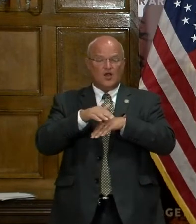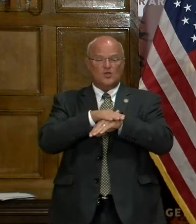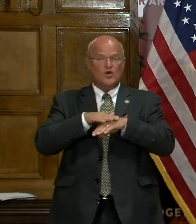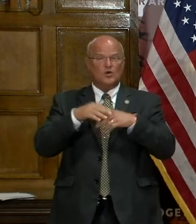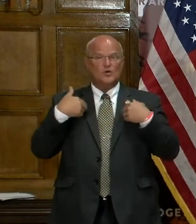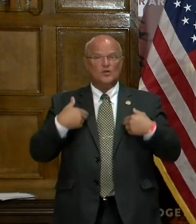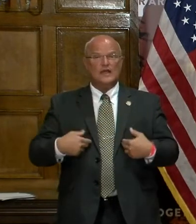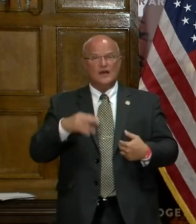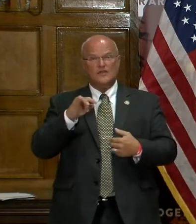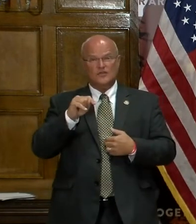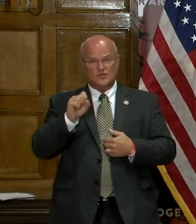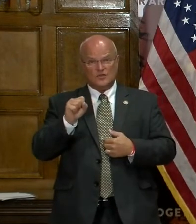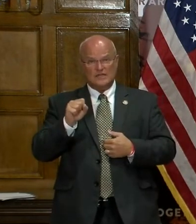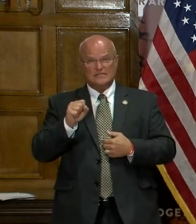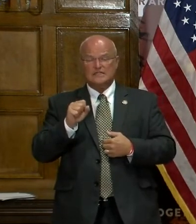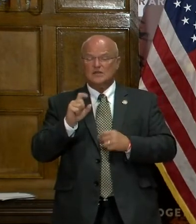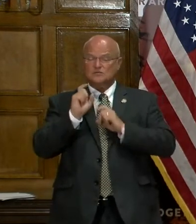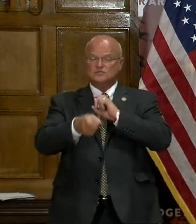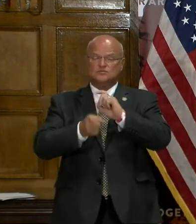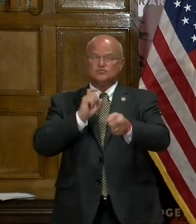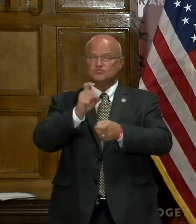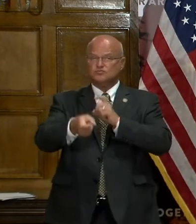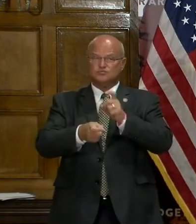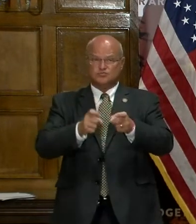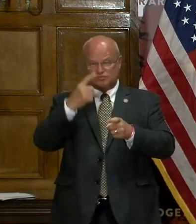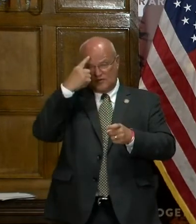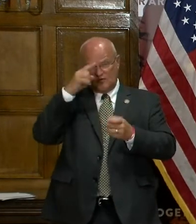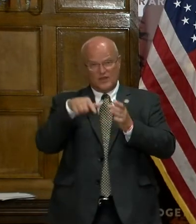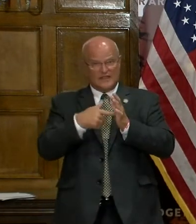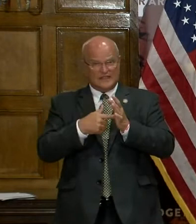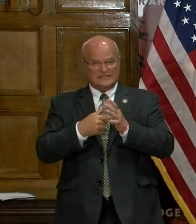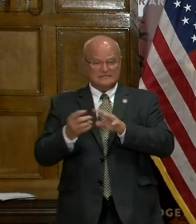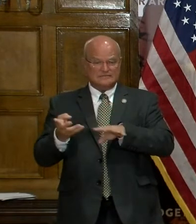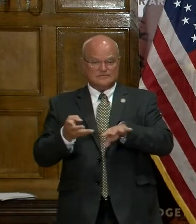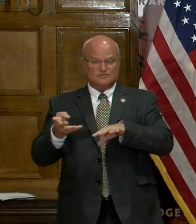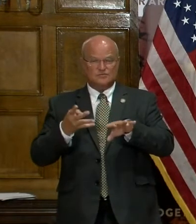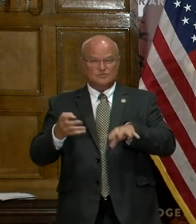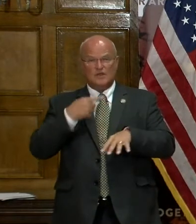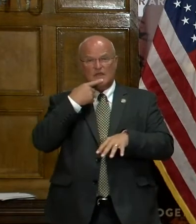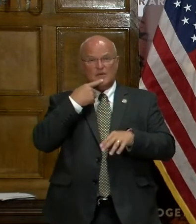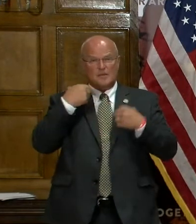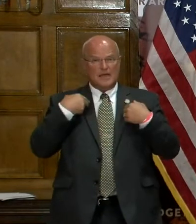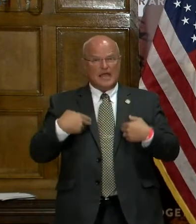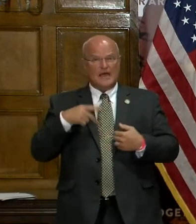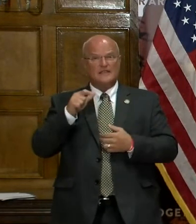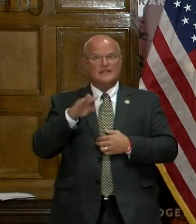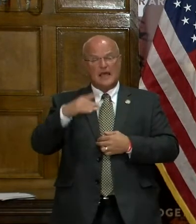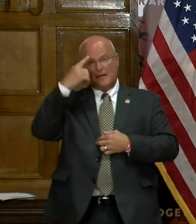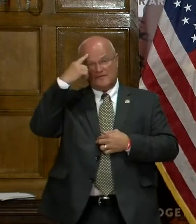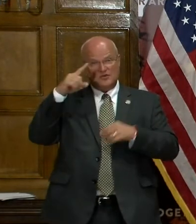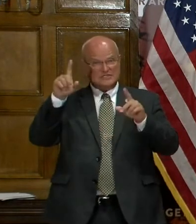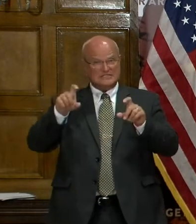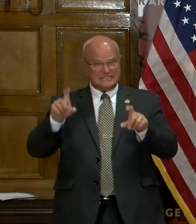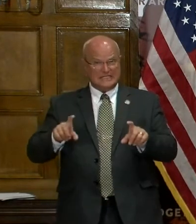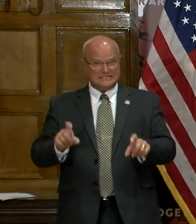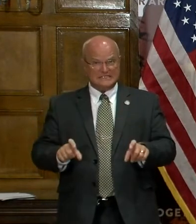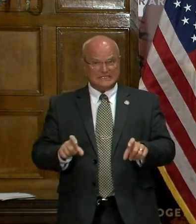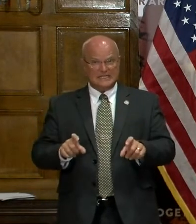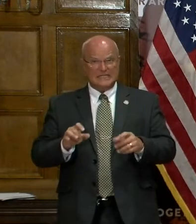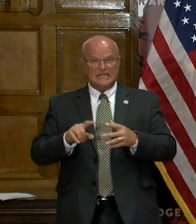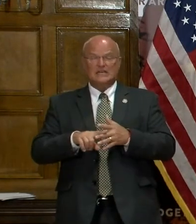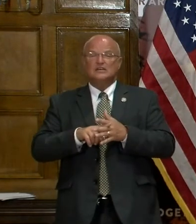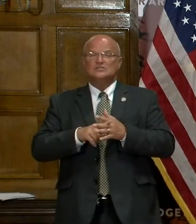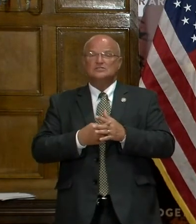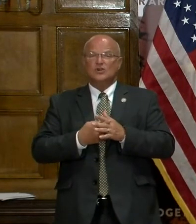health units have been contributing significantly specimens to the public health lab for testing. That has